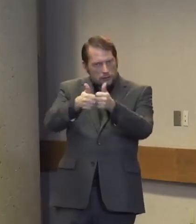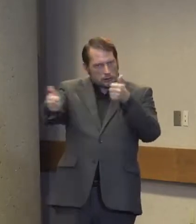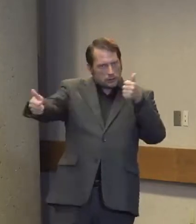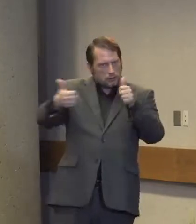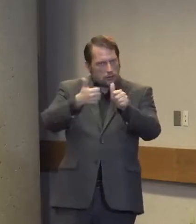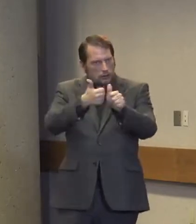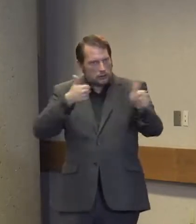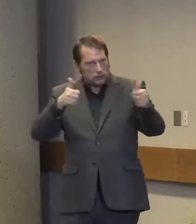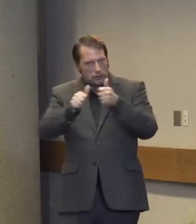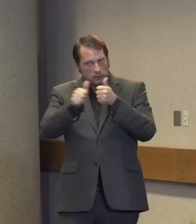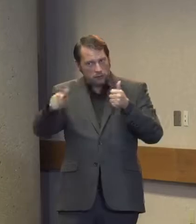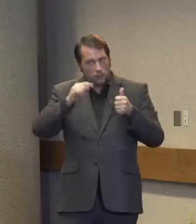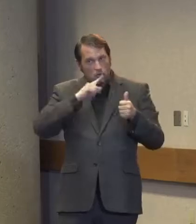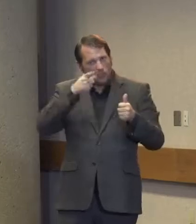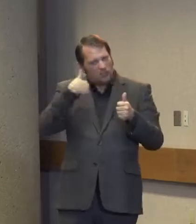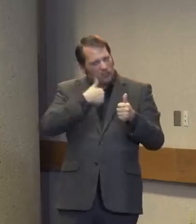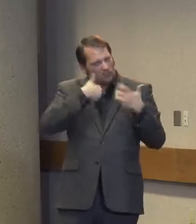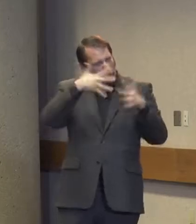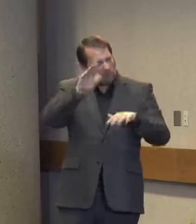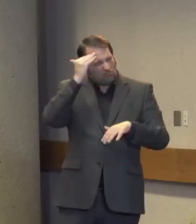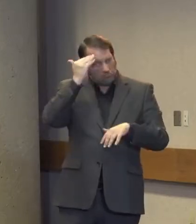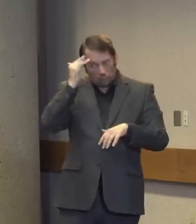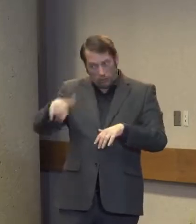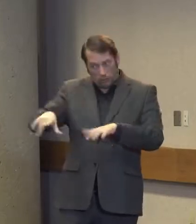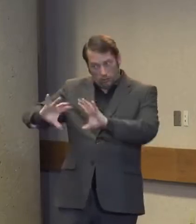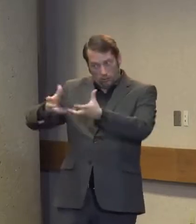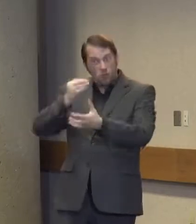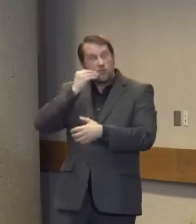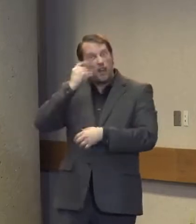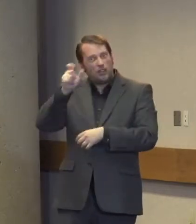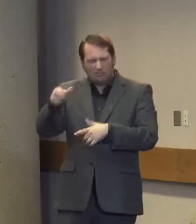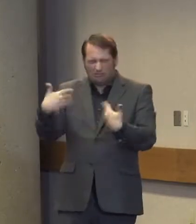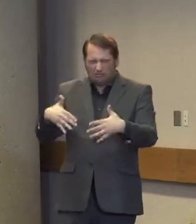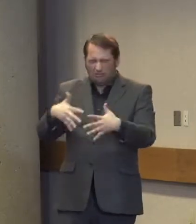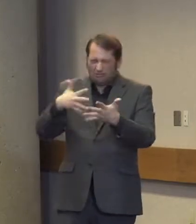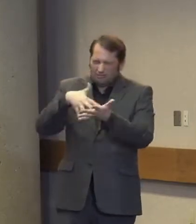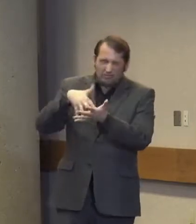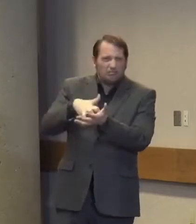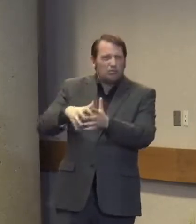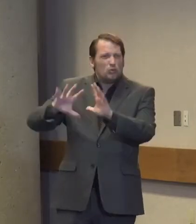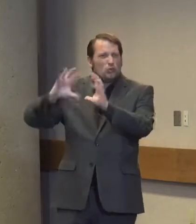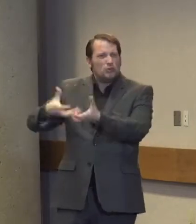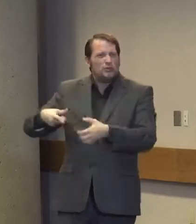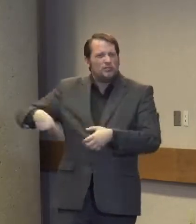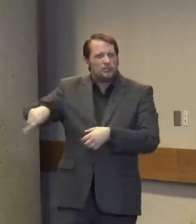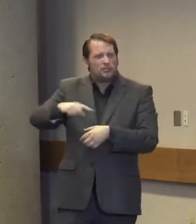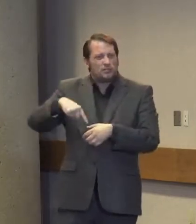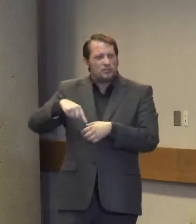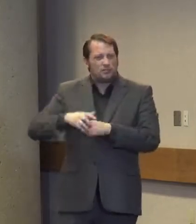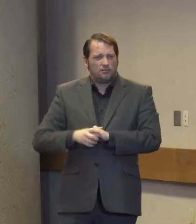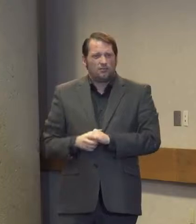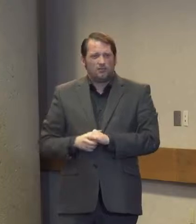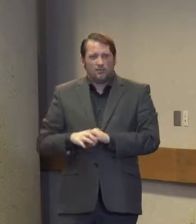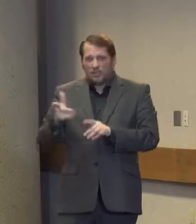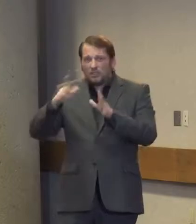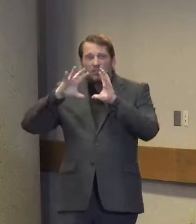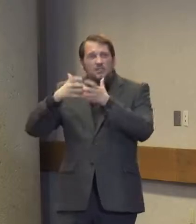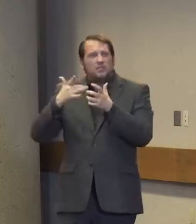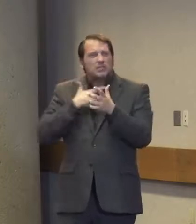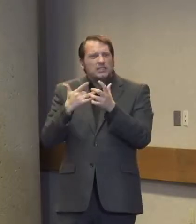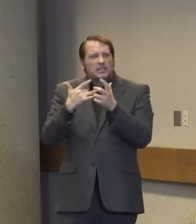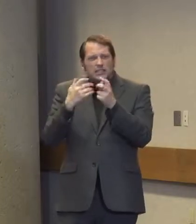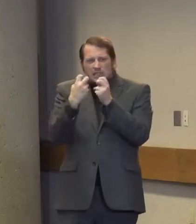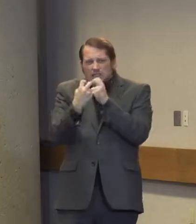that we've had to make sure that they're protected. They're in a congregate living environment, and it's really important that we make sure that they stay